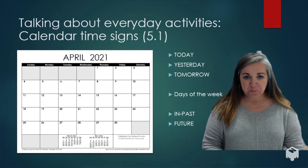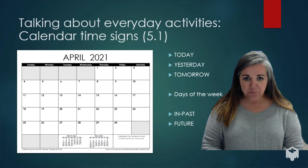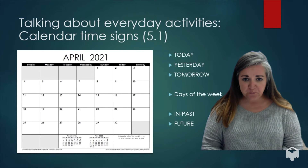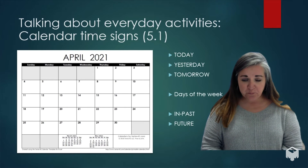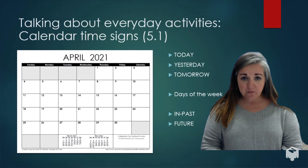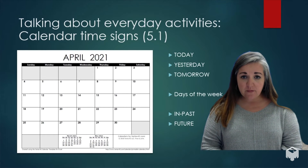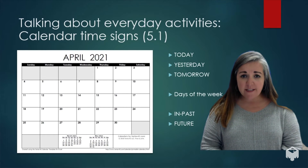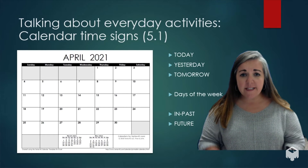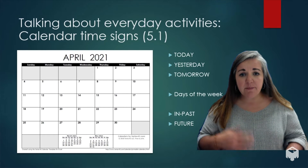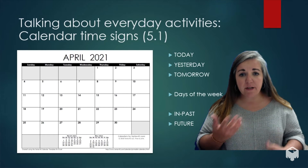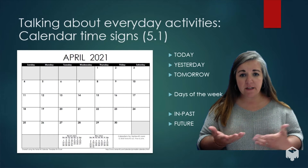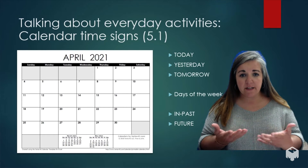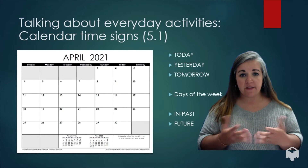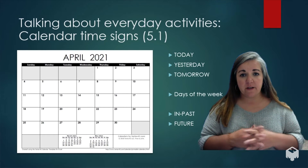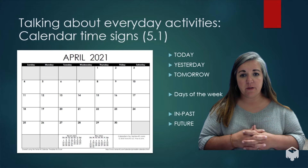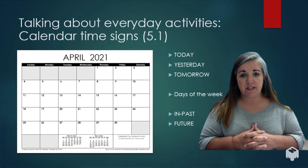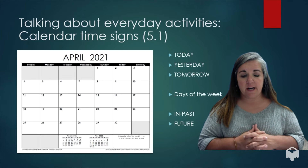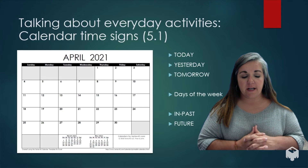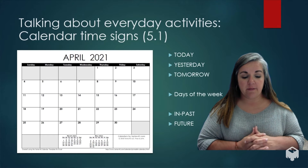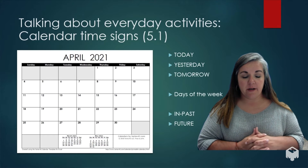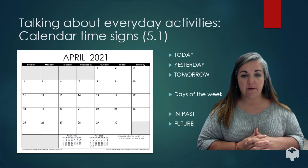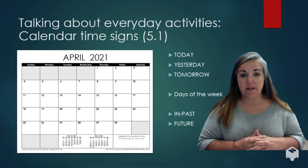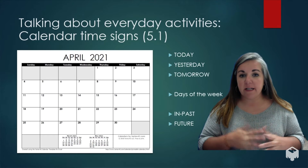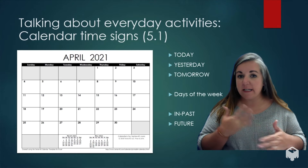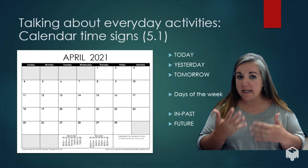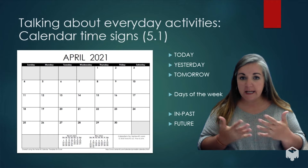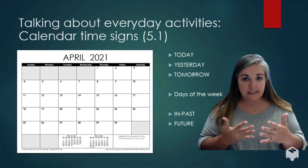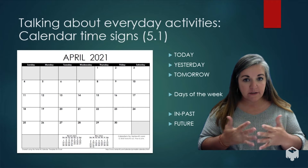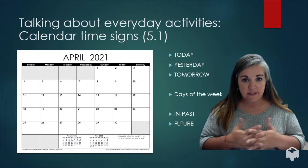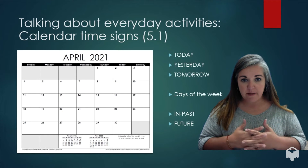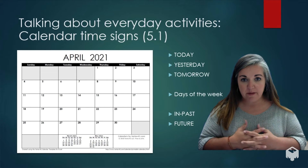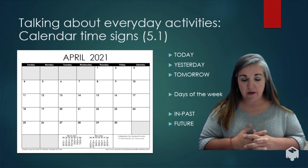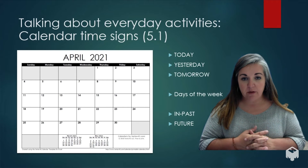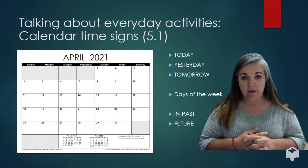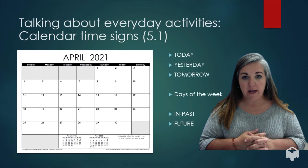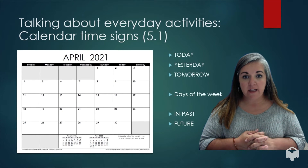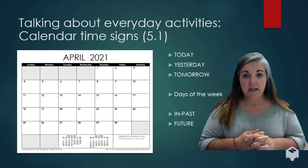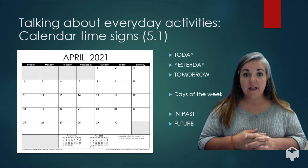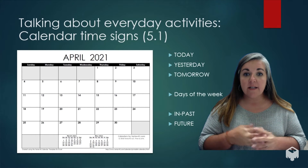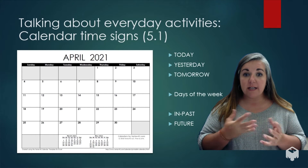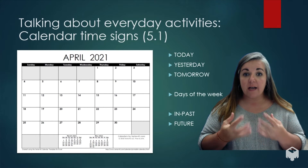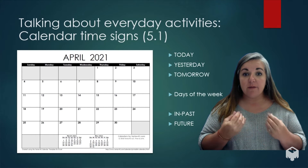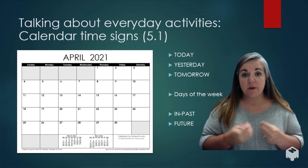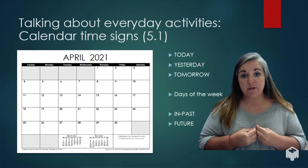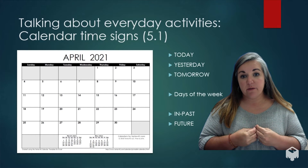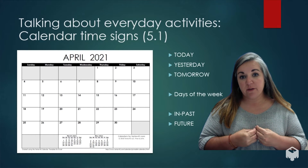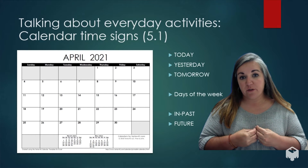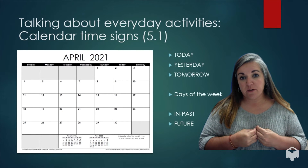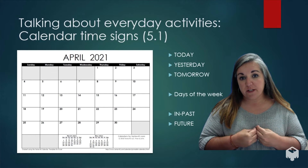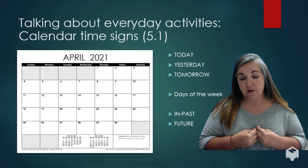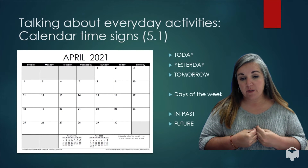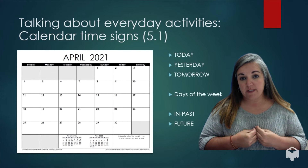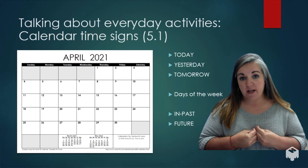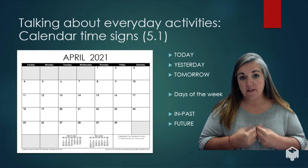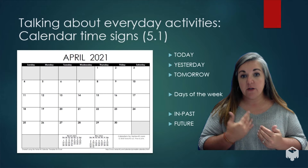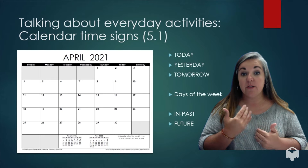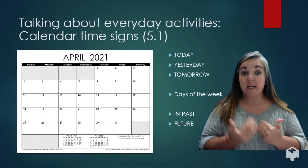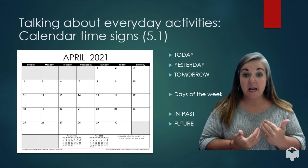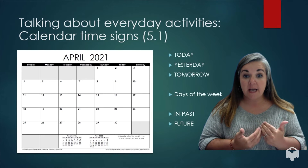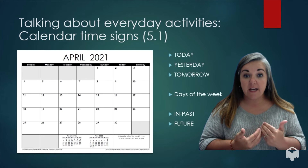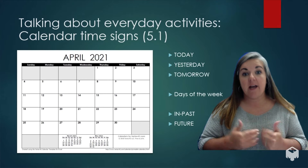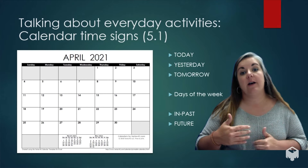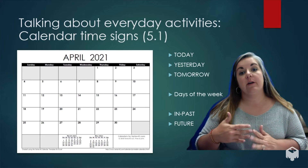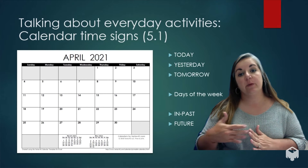right. Typically, the thing with time, in any ASL statement that we make, time is always going to be the first thing that we state.